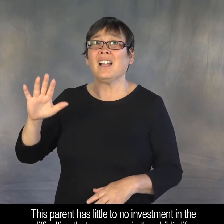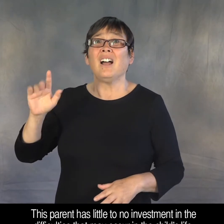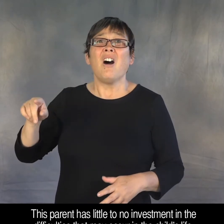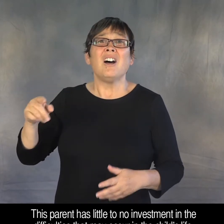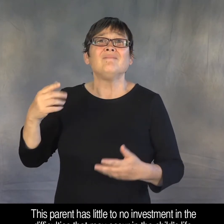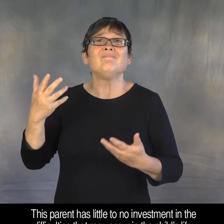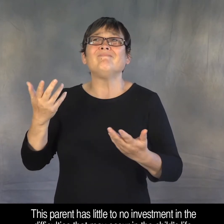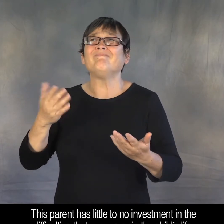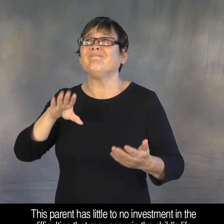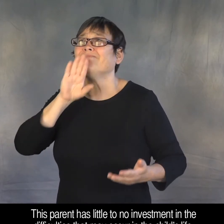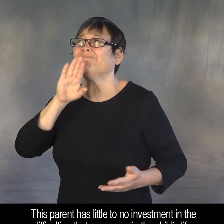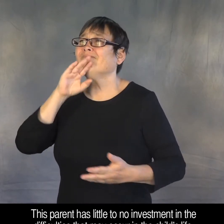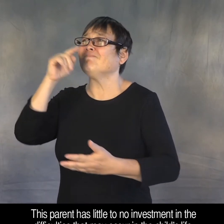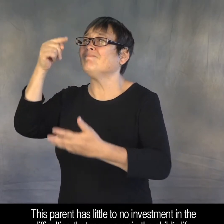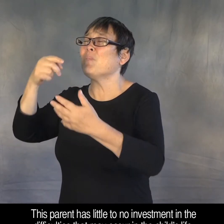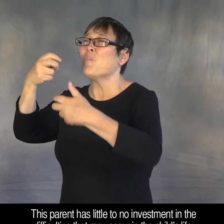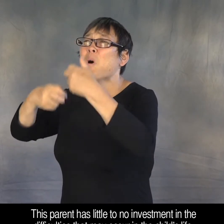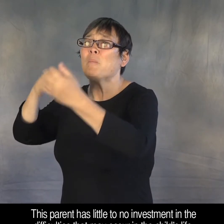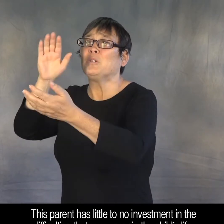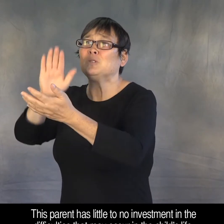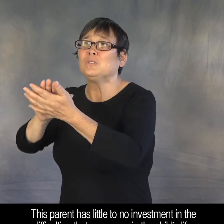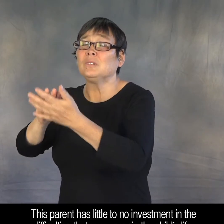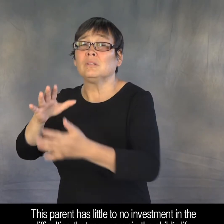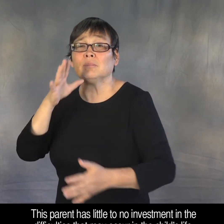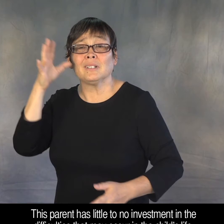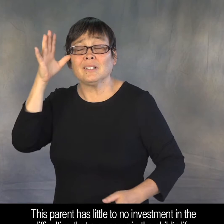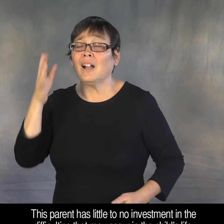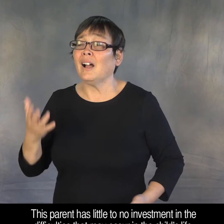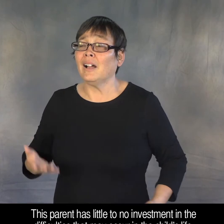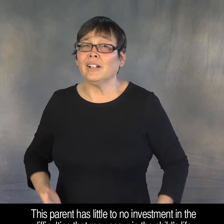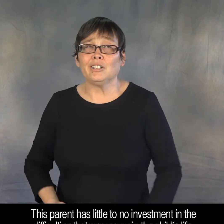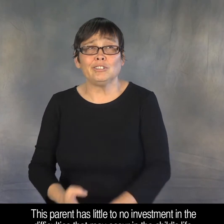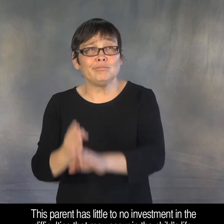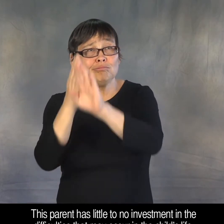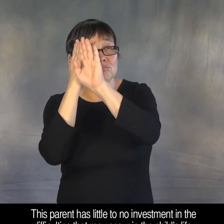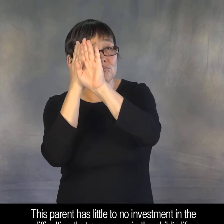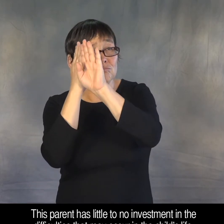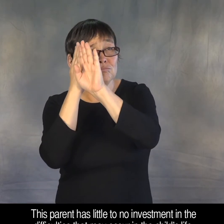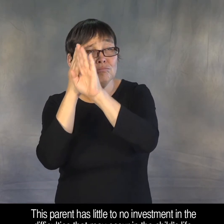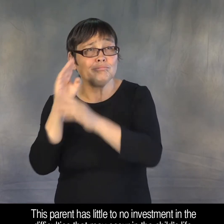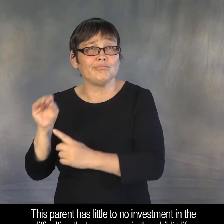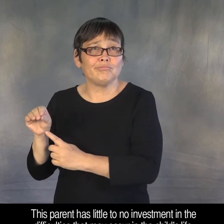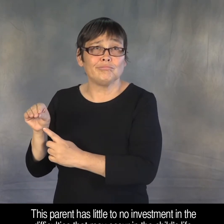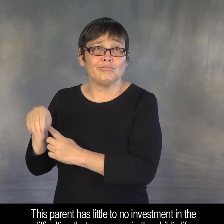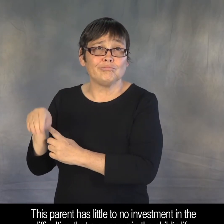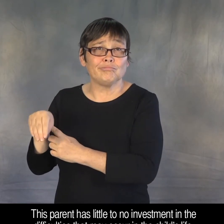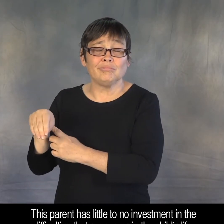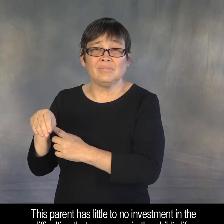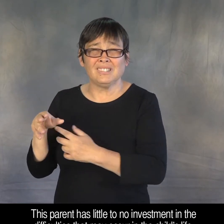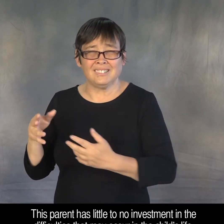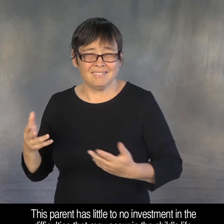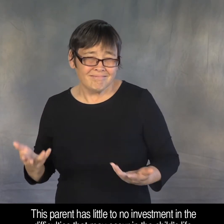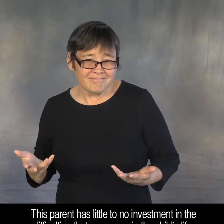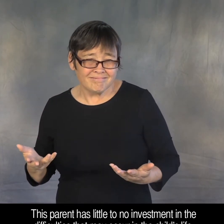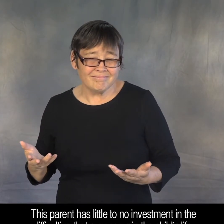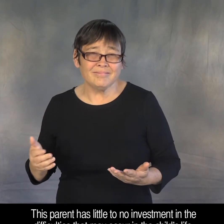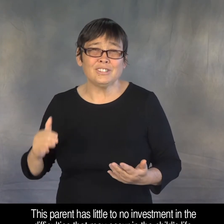This parent has little to no investment in the difficulties that may occur in the child's life.